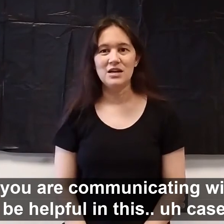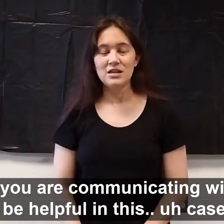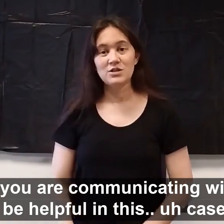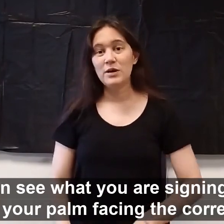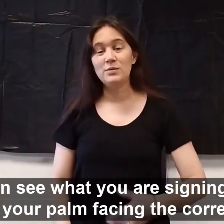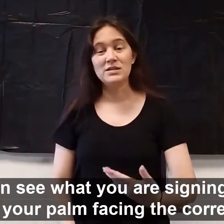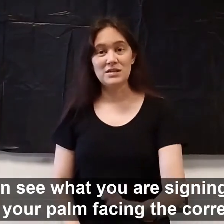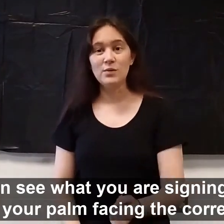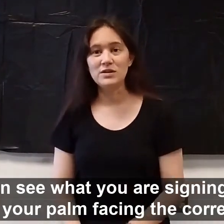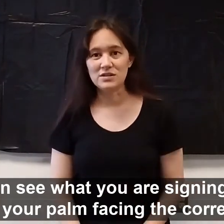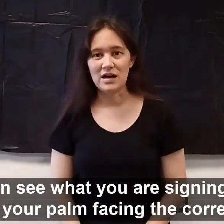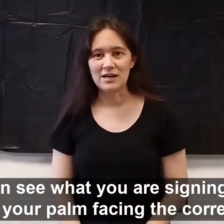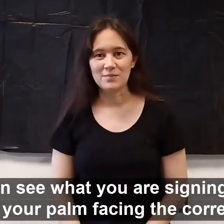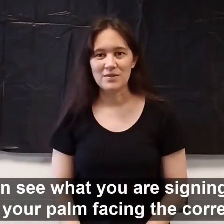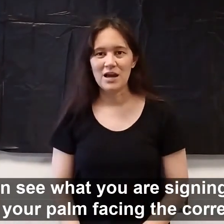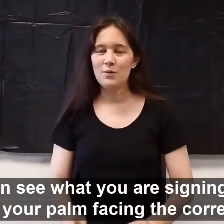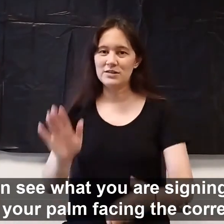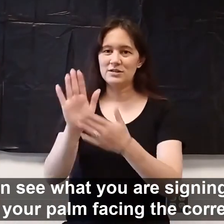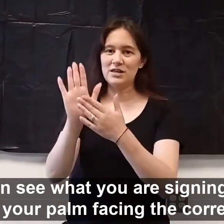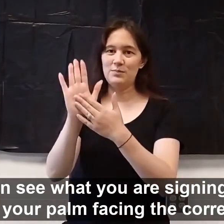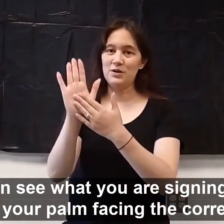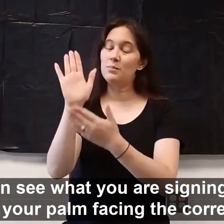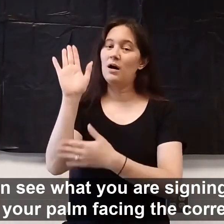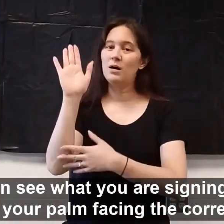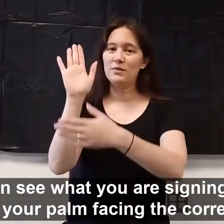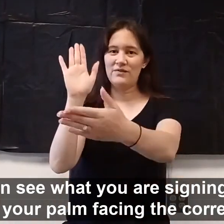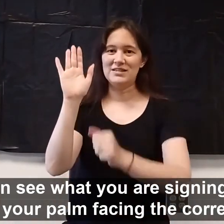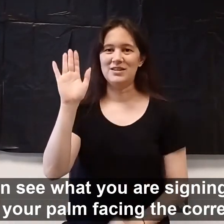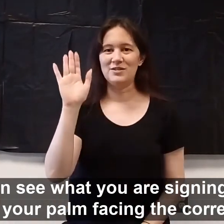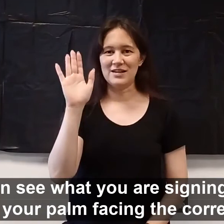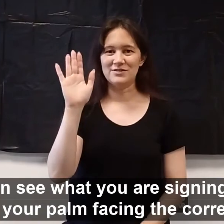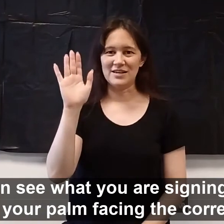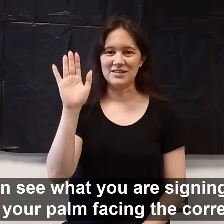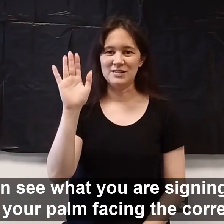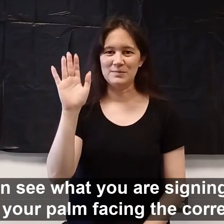This way you can see what you're signing while still keeping your palm facing the correct direction.